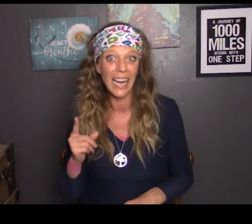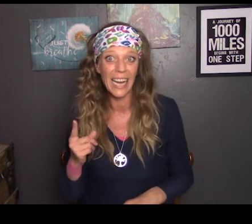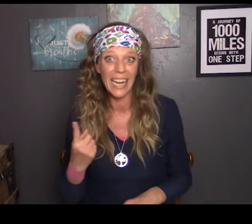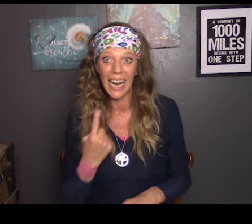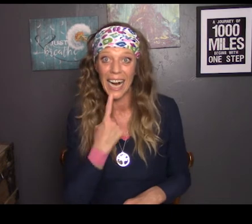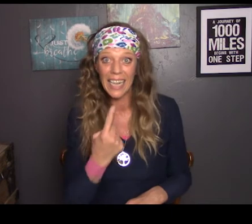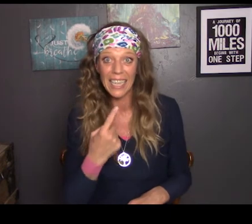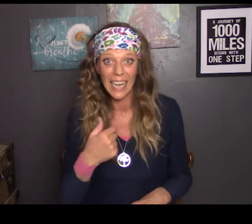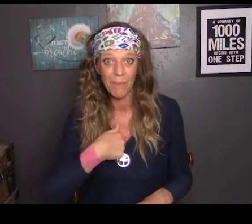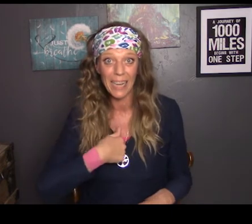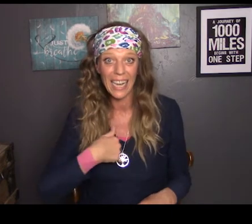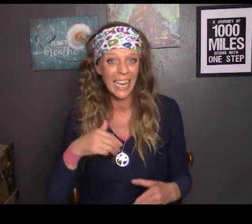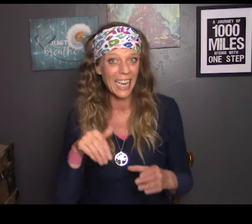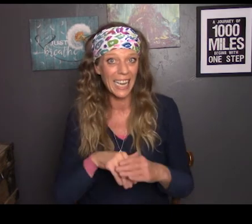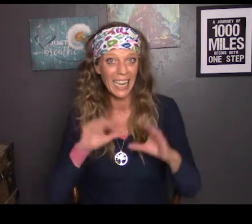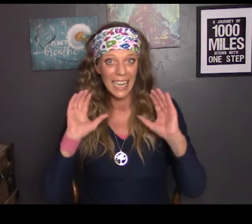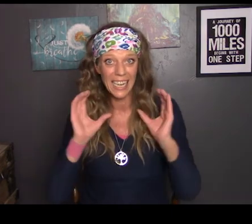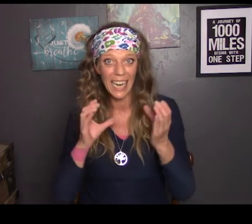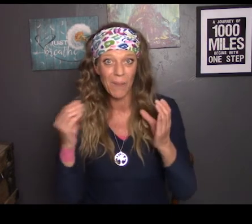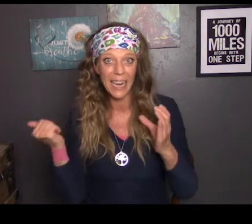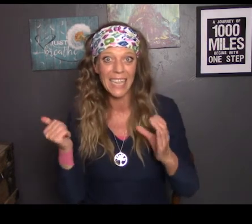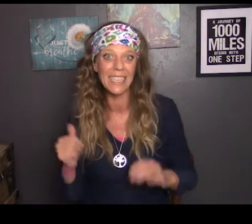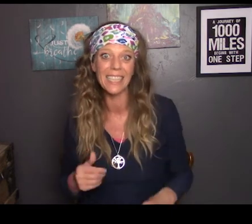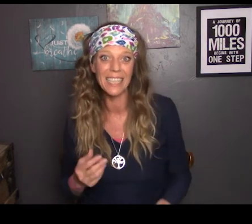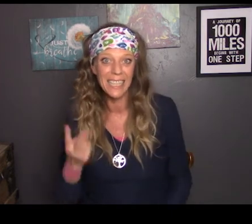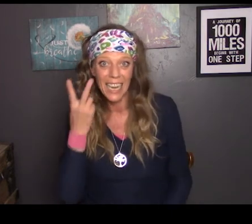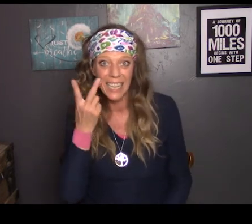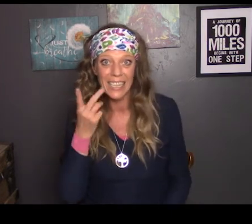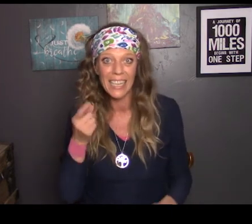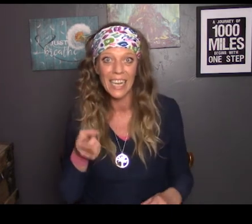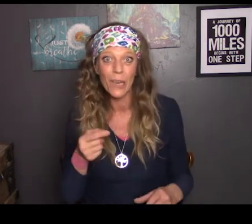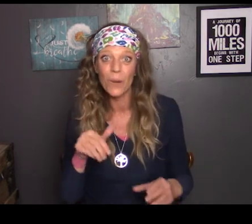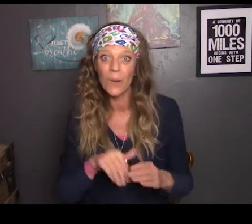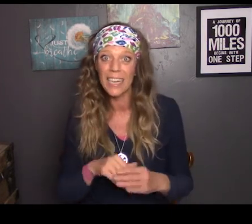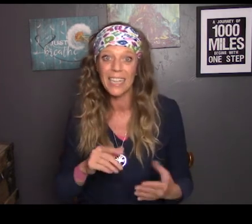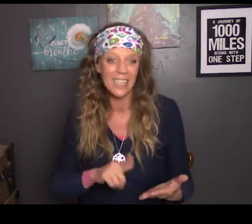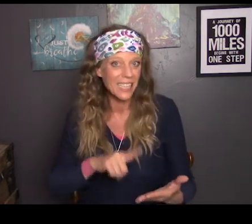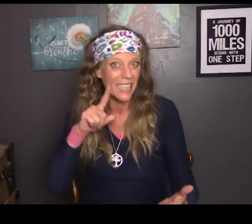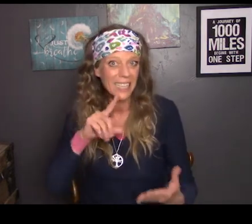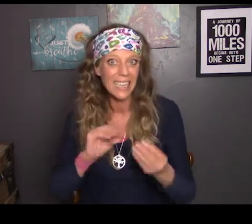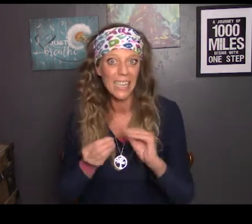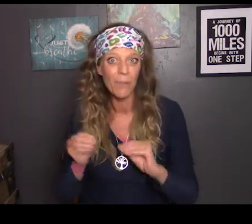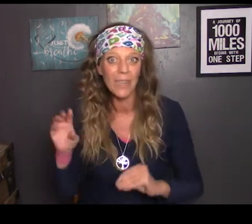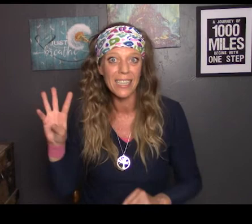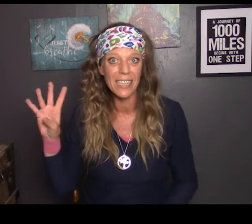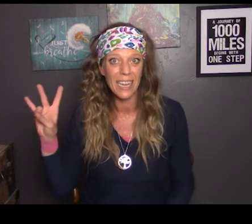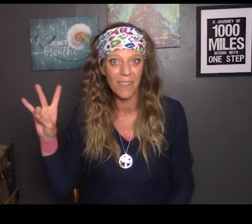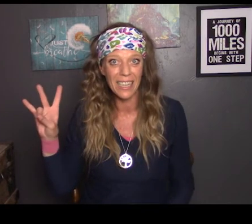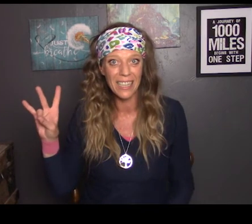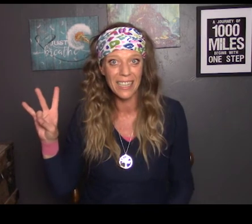Okay, tell me in comments. See you in lesson number 7.